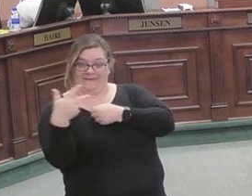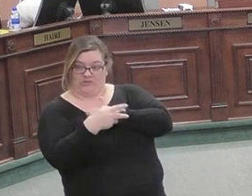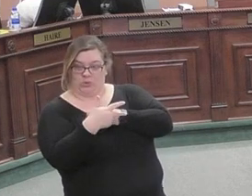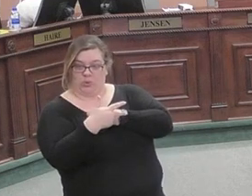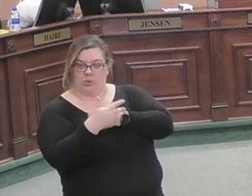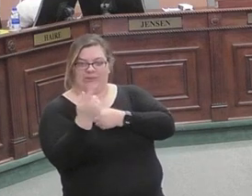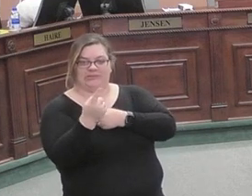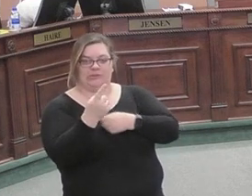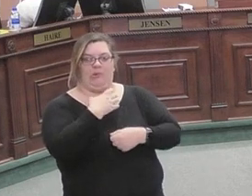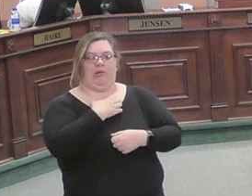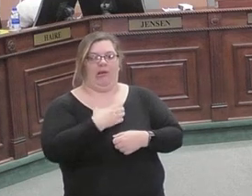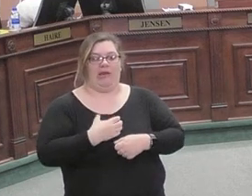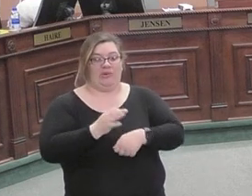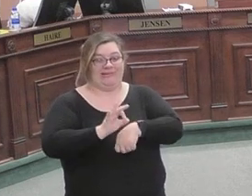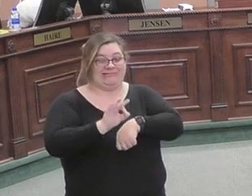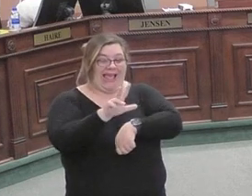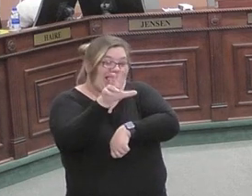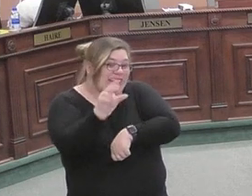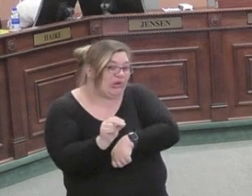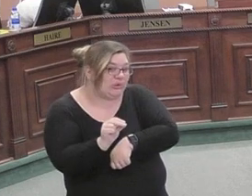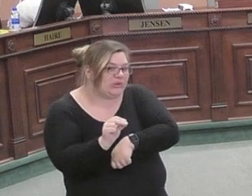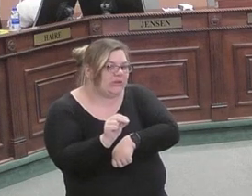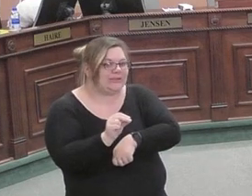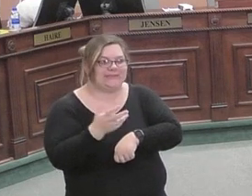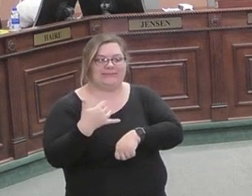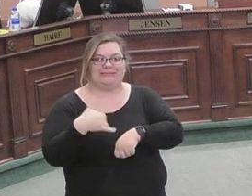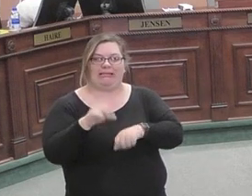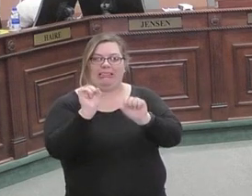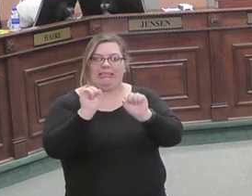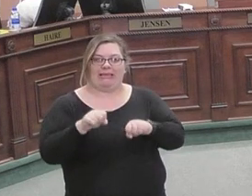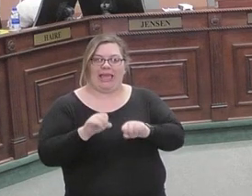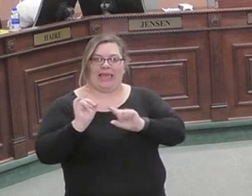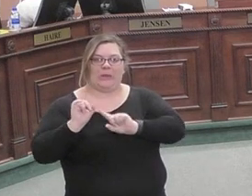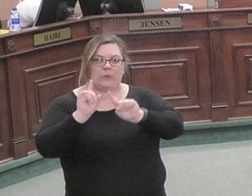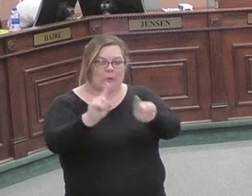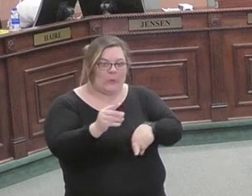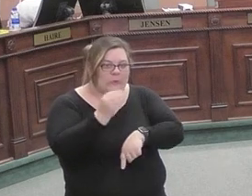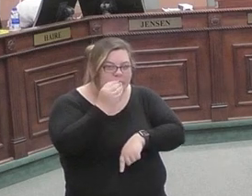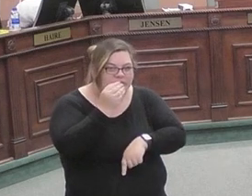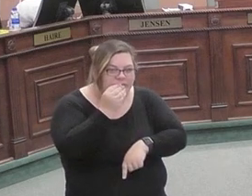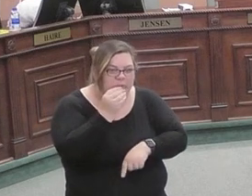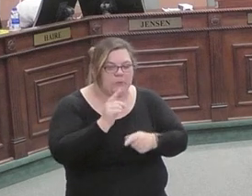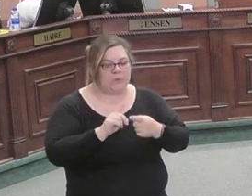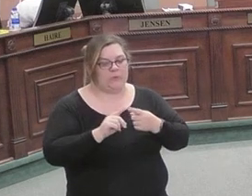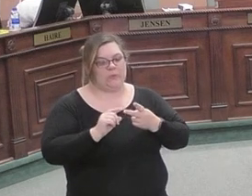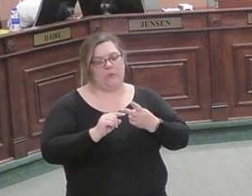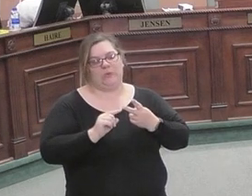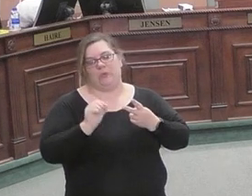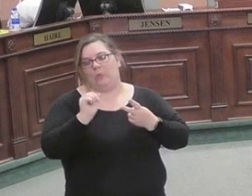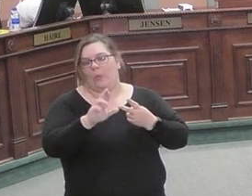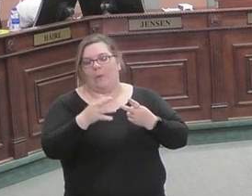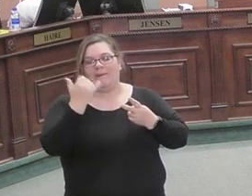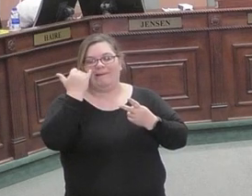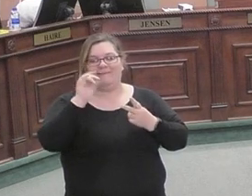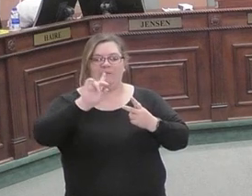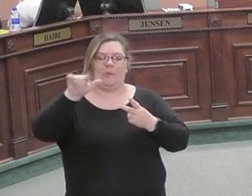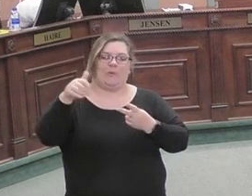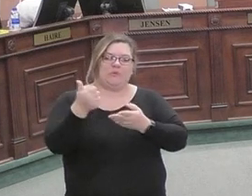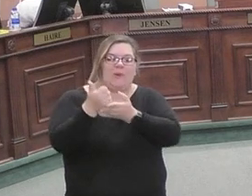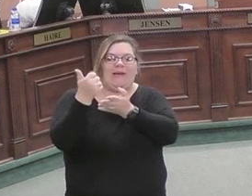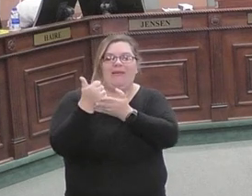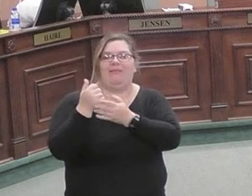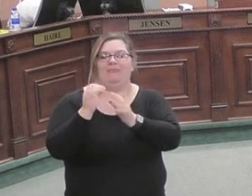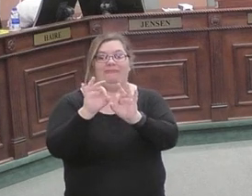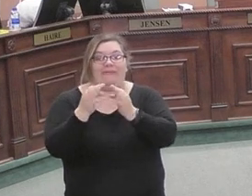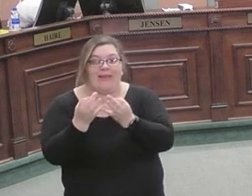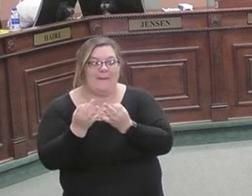9:30 at night. Are they still going to be able to go out and get food? And then what if they're going out to, like, help their family in some way? That can still